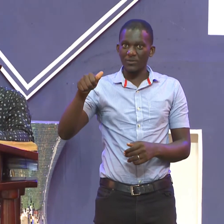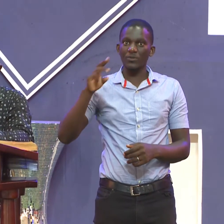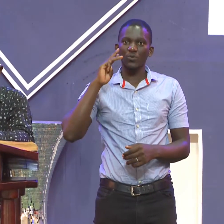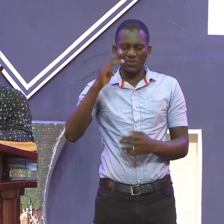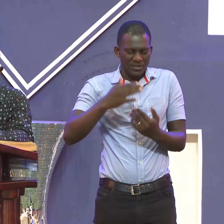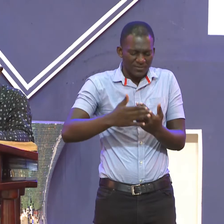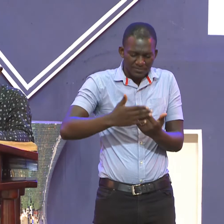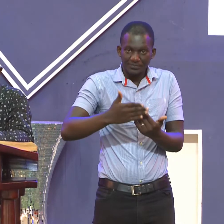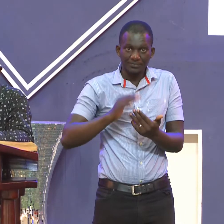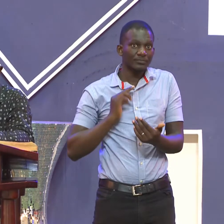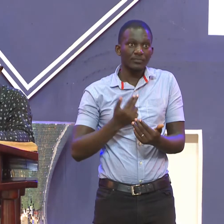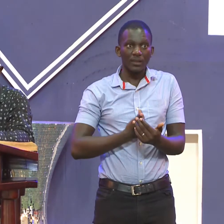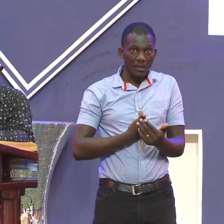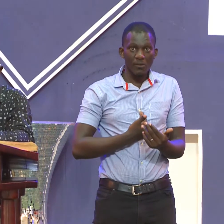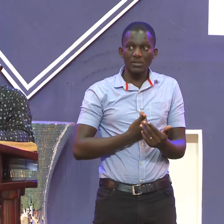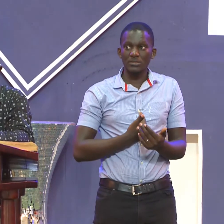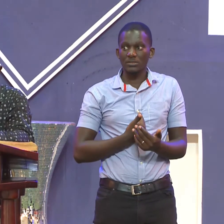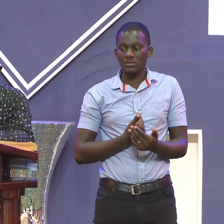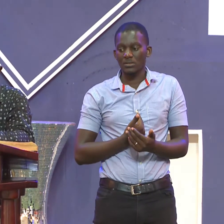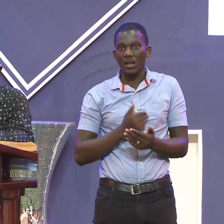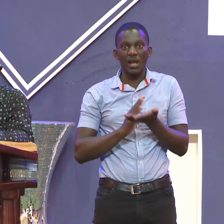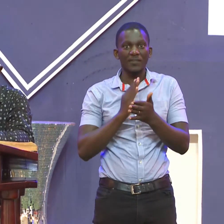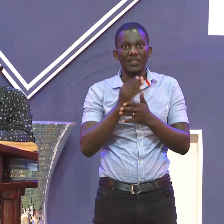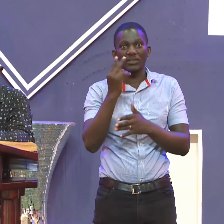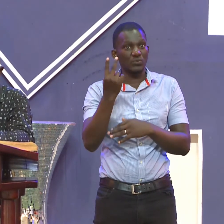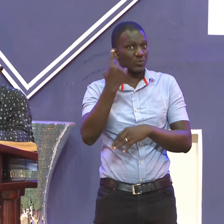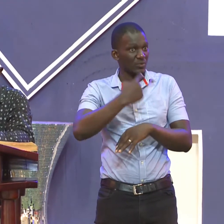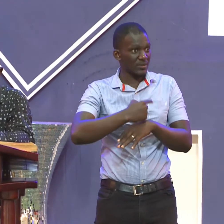alitunyiga. Ennaku bbiri nga ziyiseewo